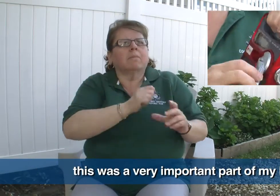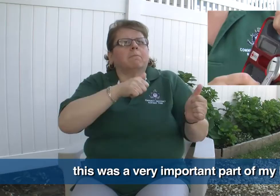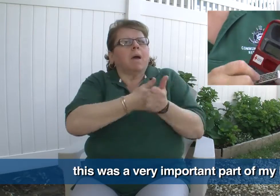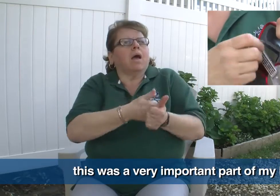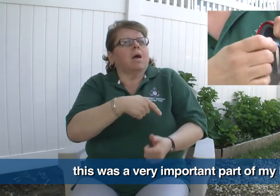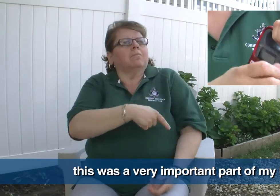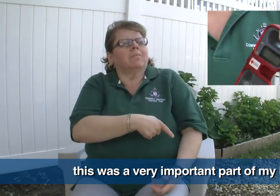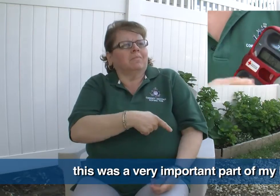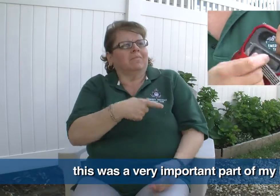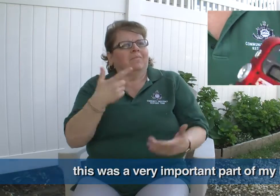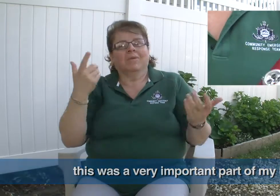my kit.